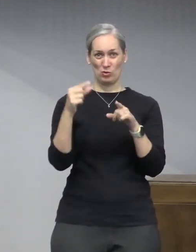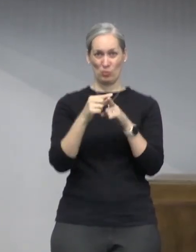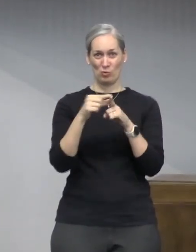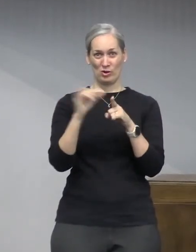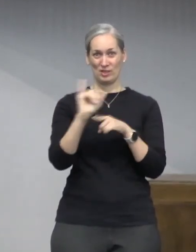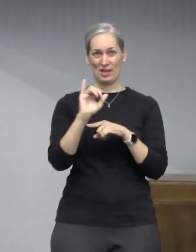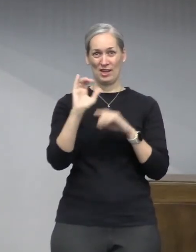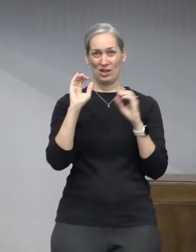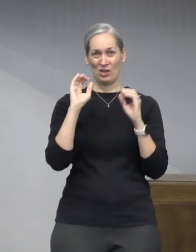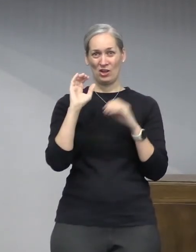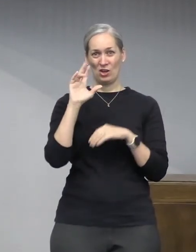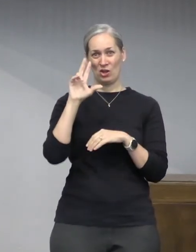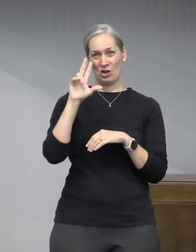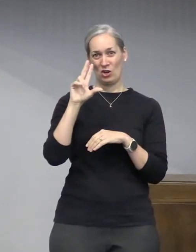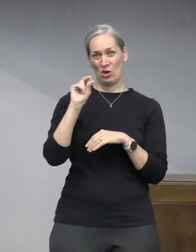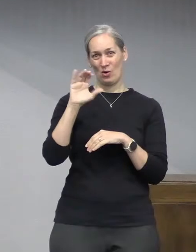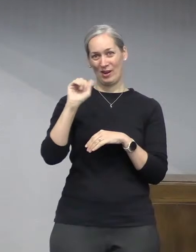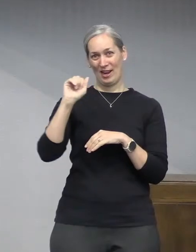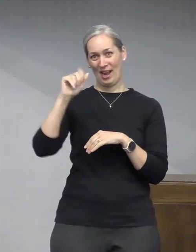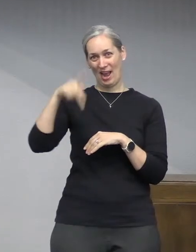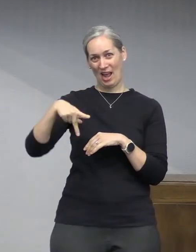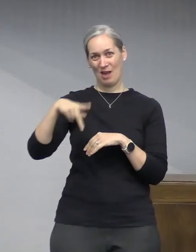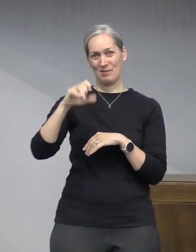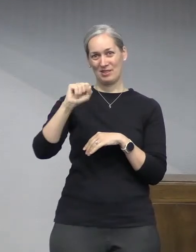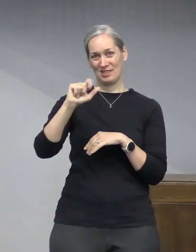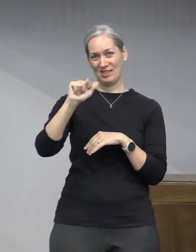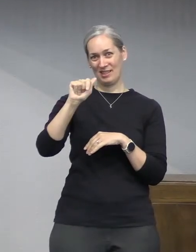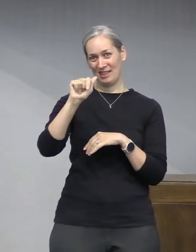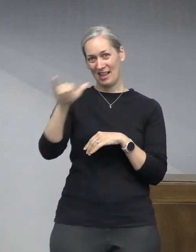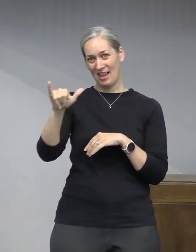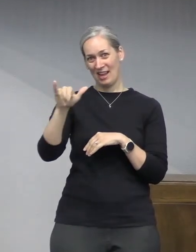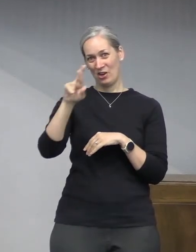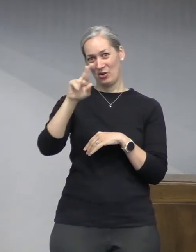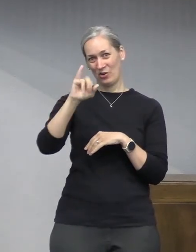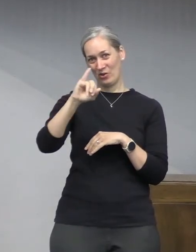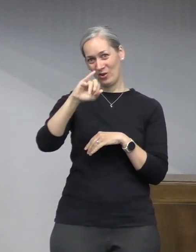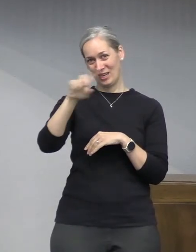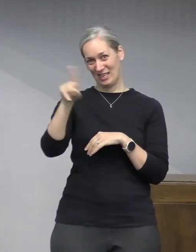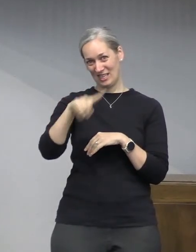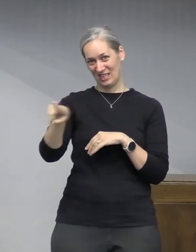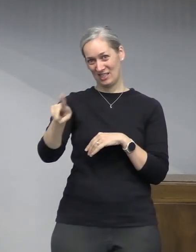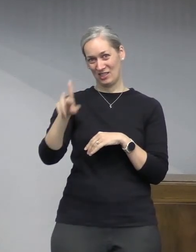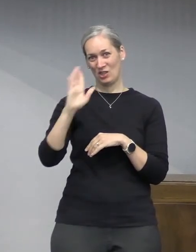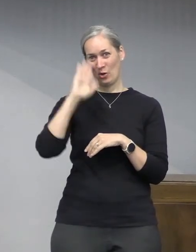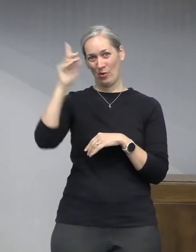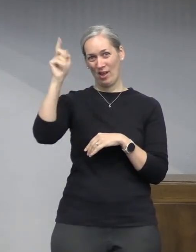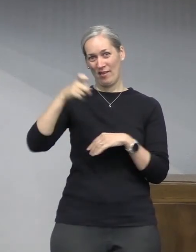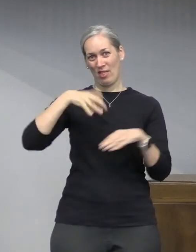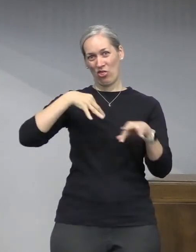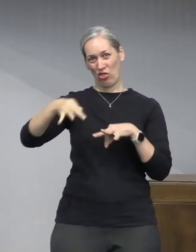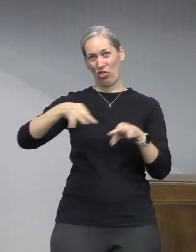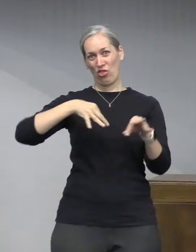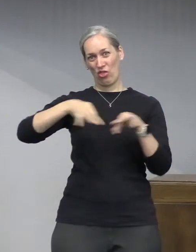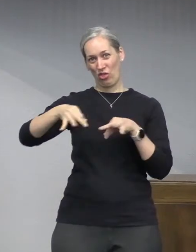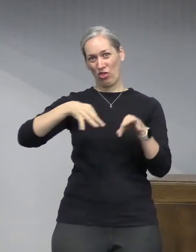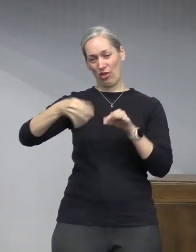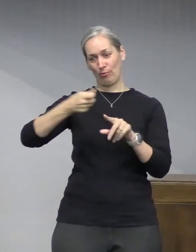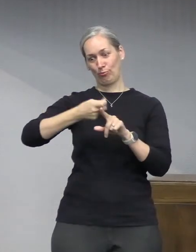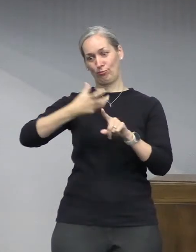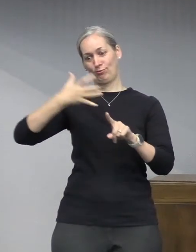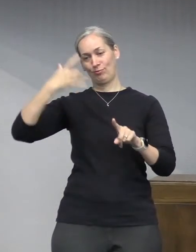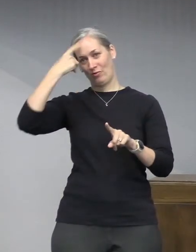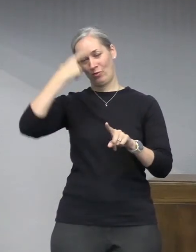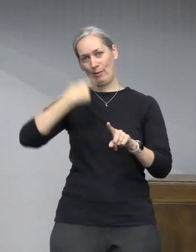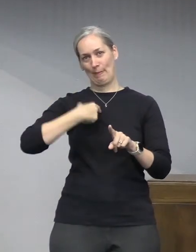or riz, you're probably going to need to unpack that a little bit for a Gen Xer, because I do speak